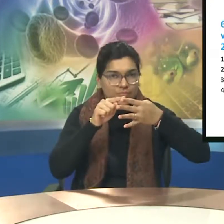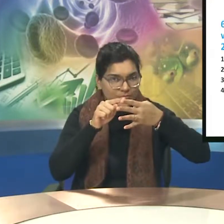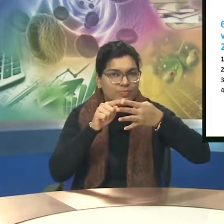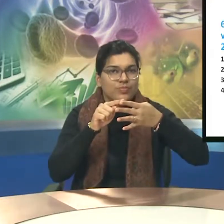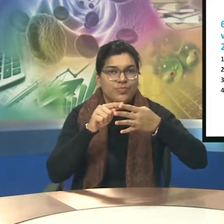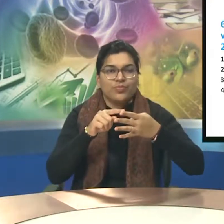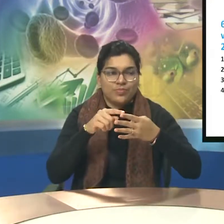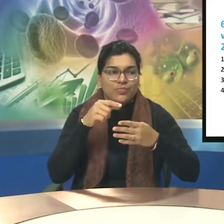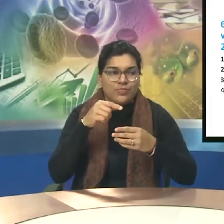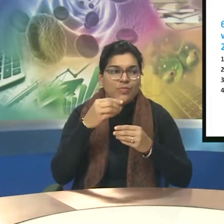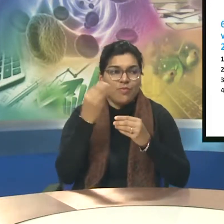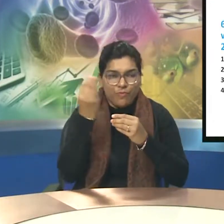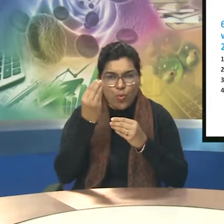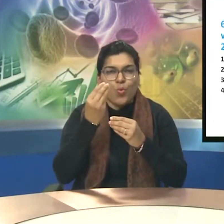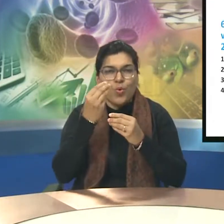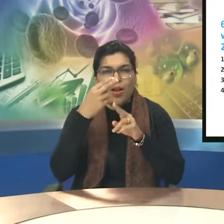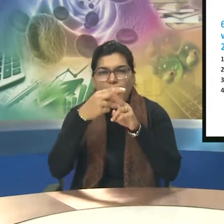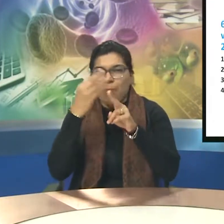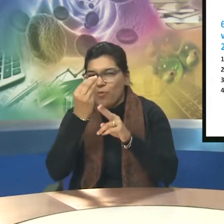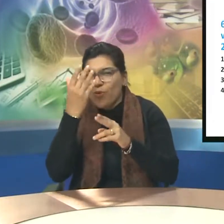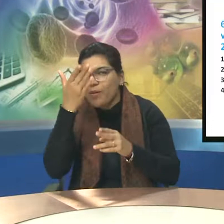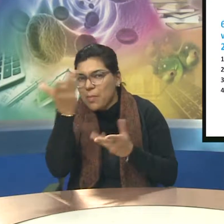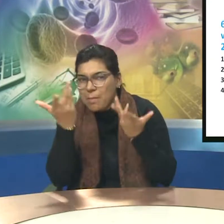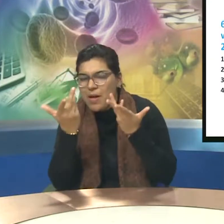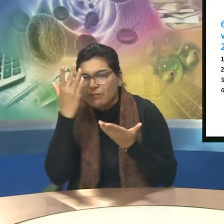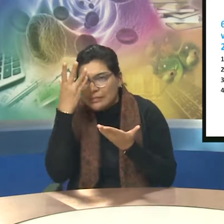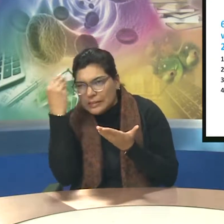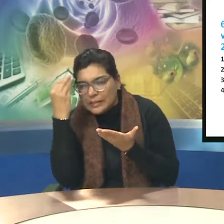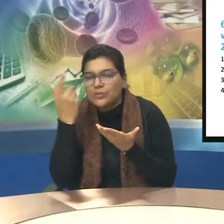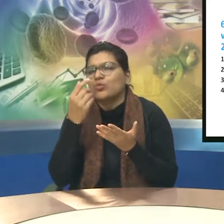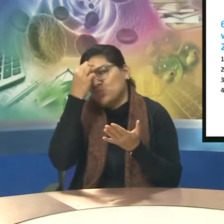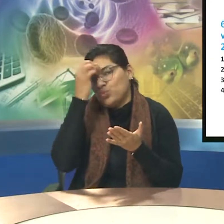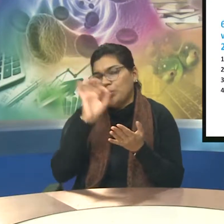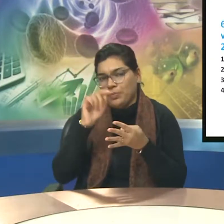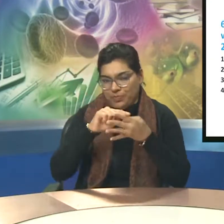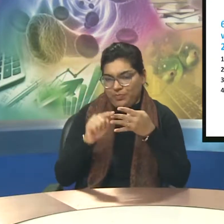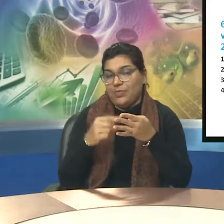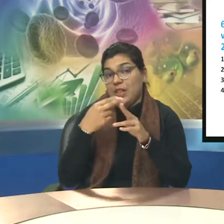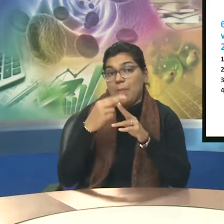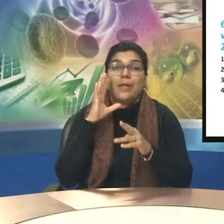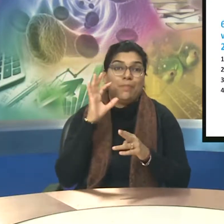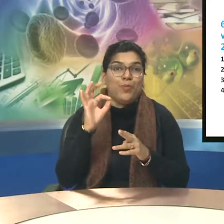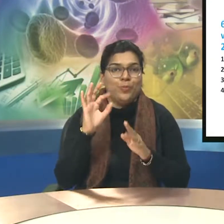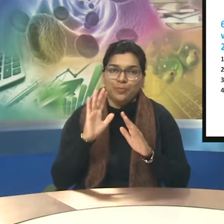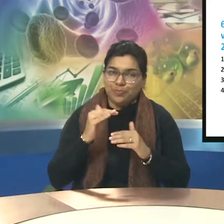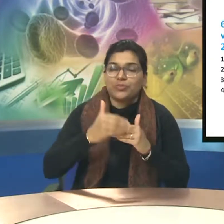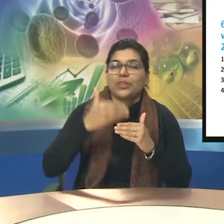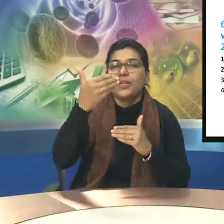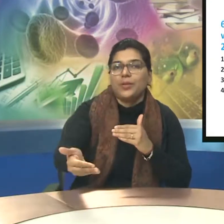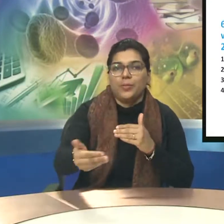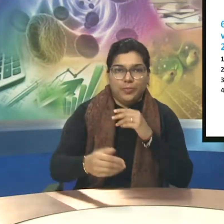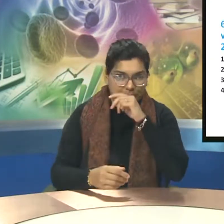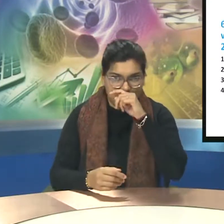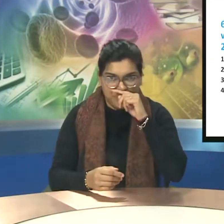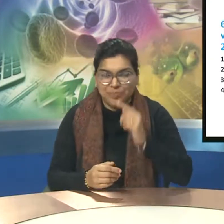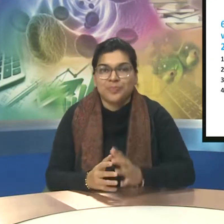justify. These are the 4 alignment in MS Word 2007.